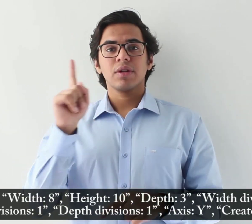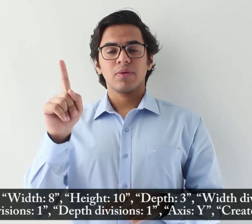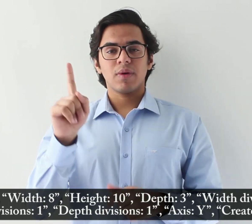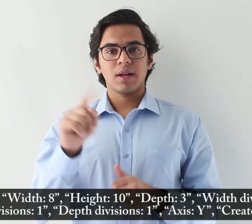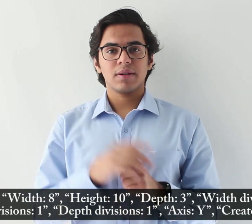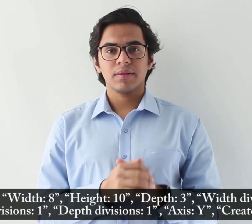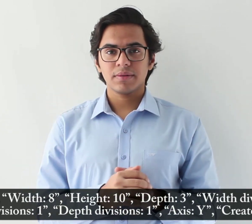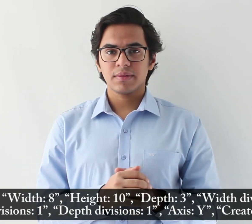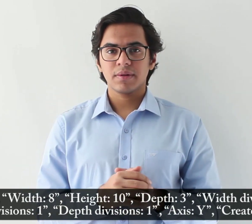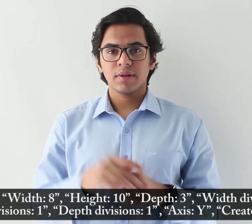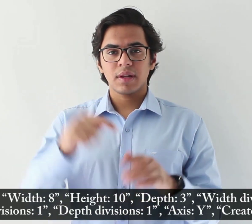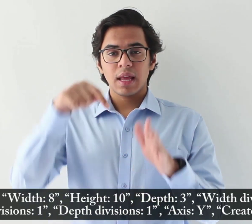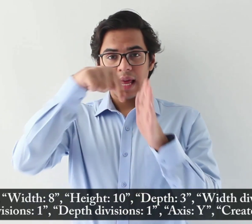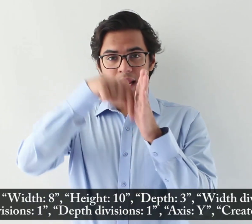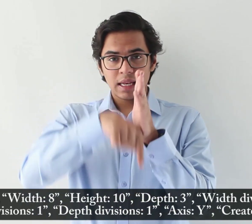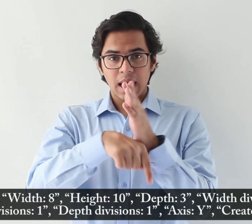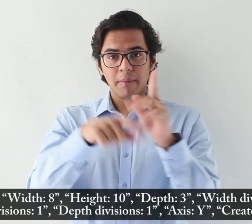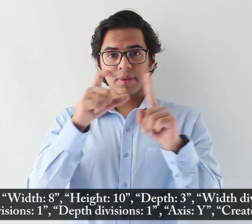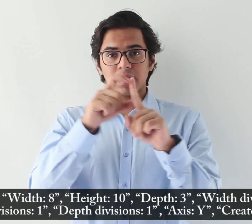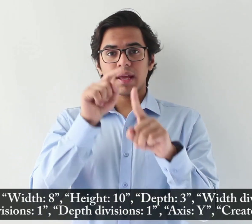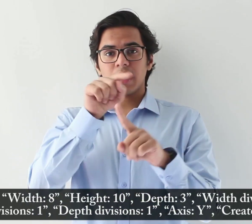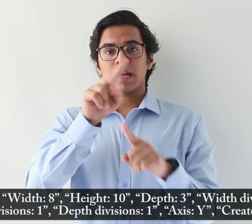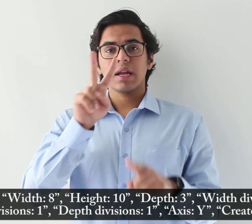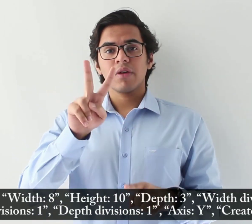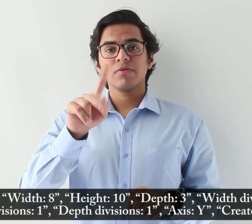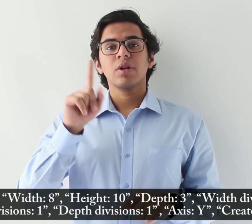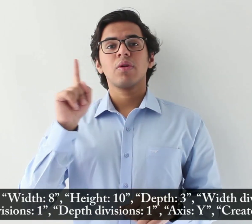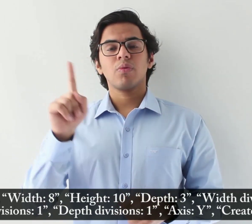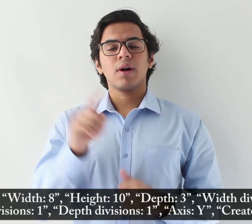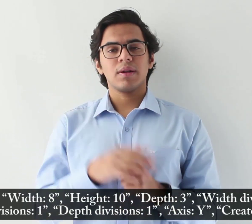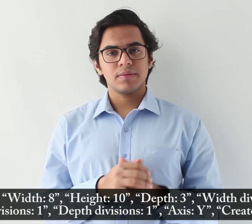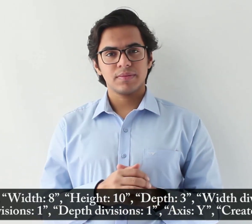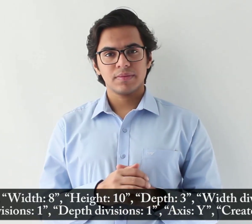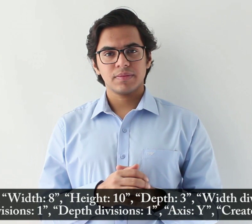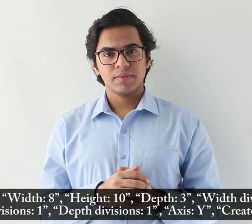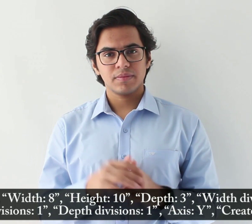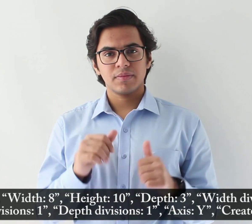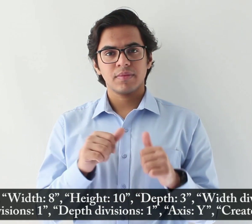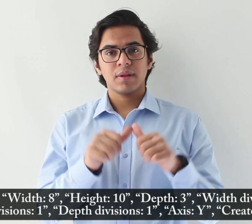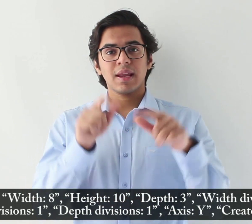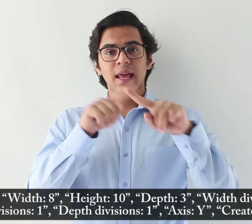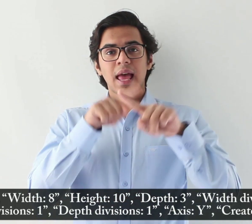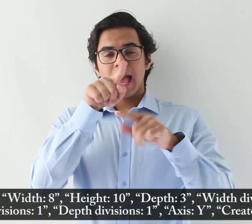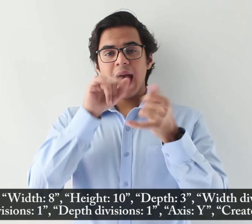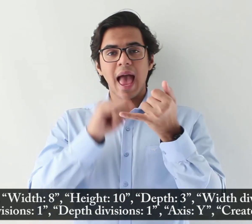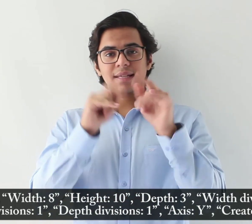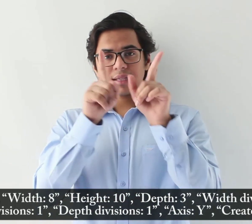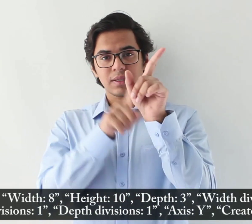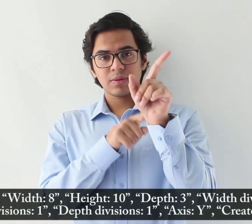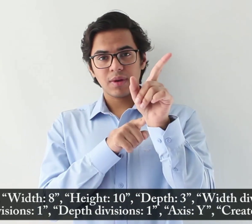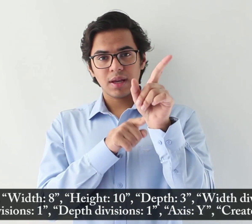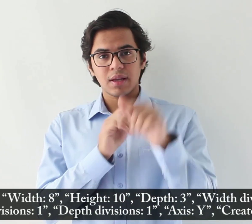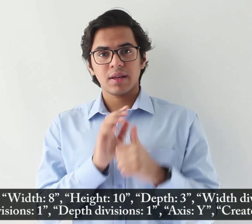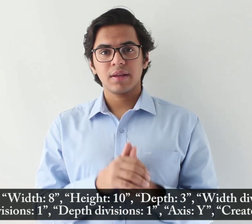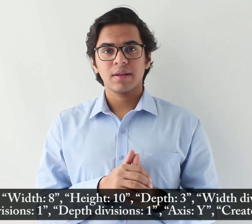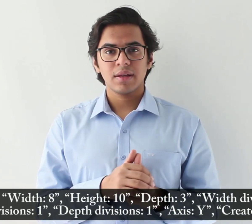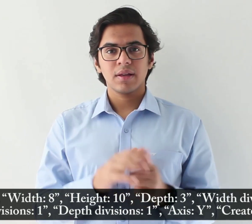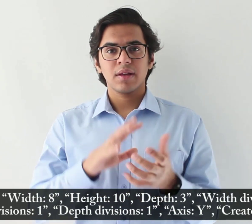Depth Divisions 1, Axis Y, Create UVs on.